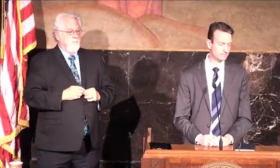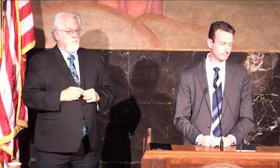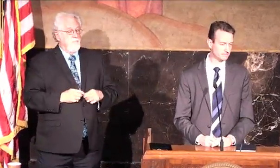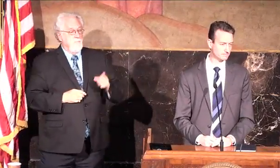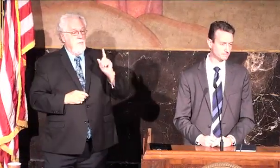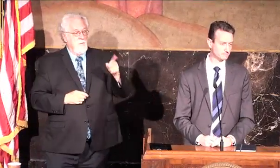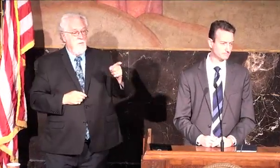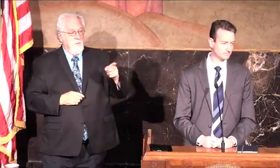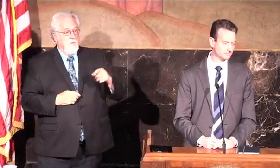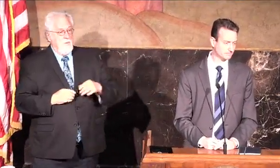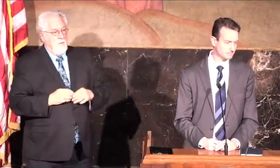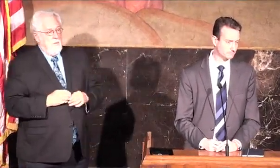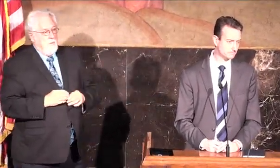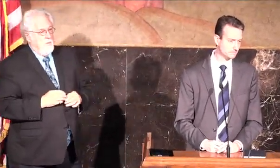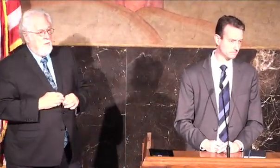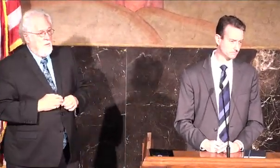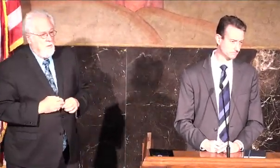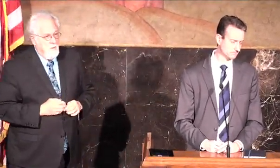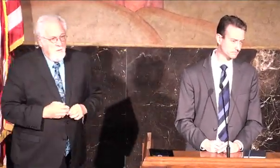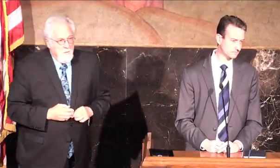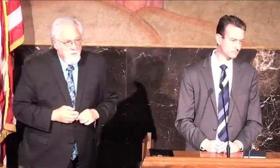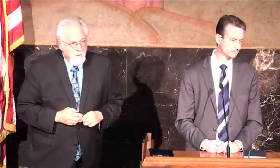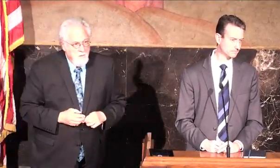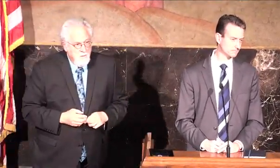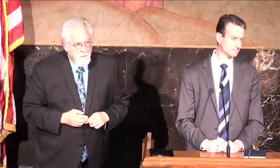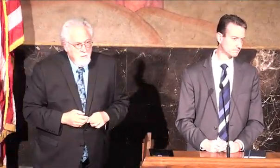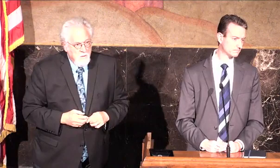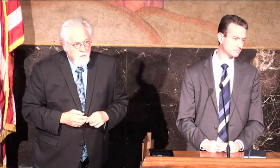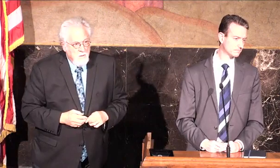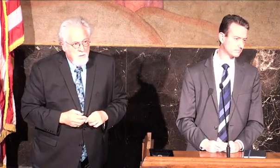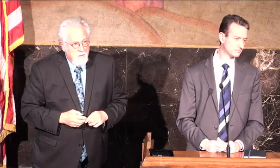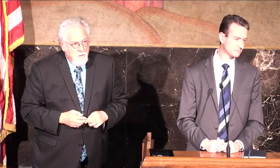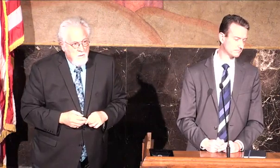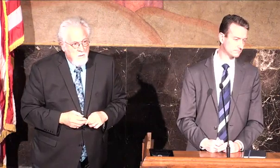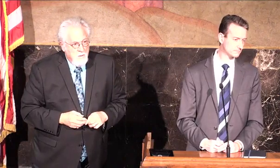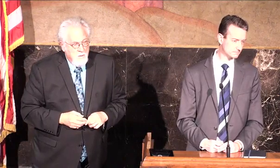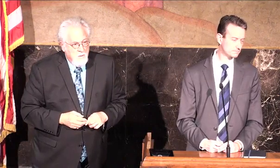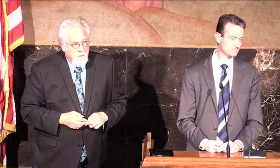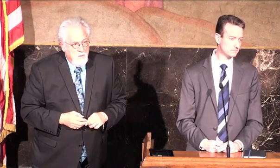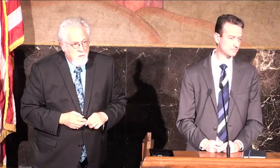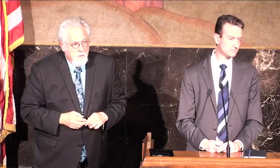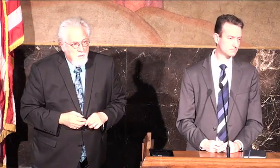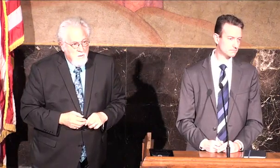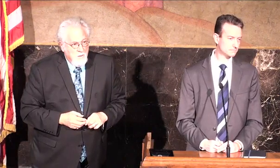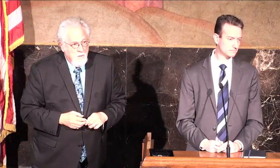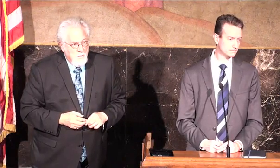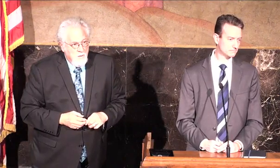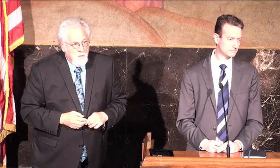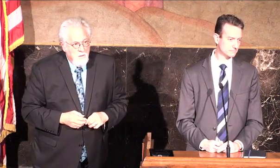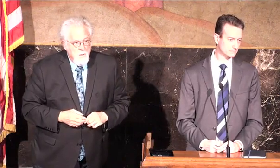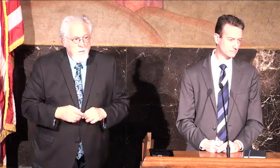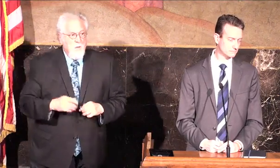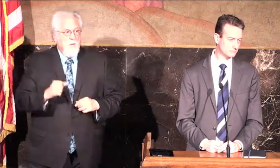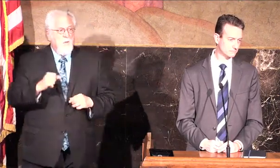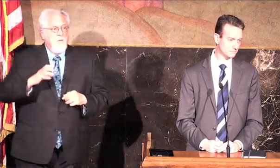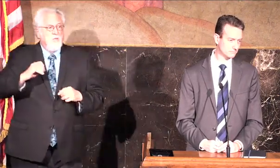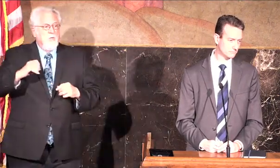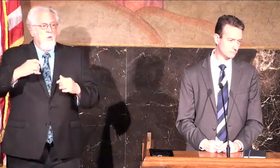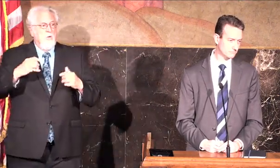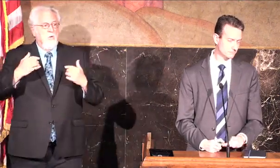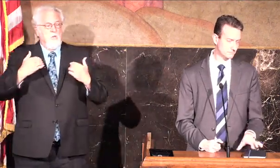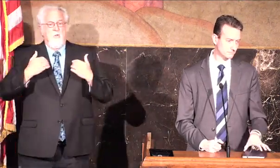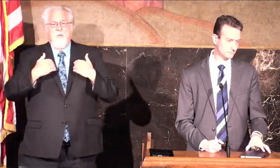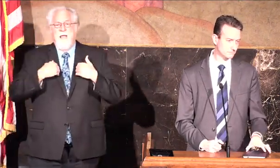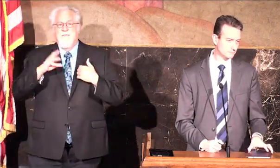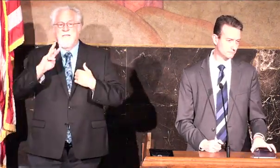Sam. The state announced it's part of the 6-state pact for buying antigen tests. Can